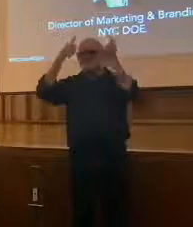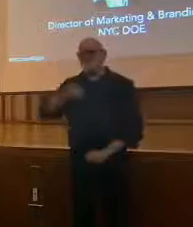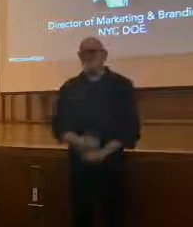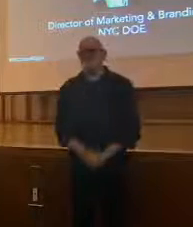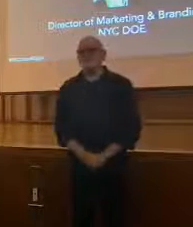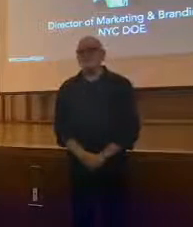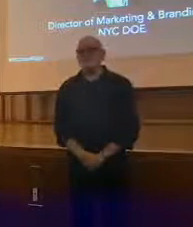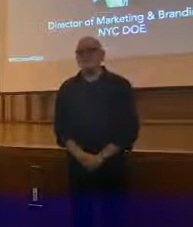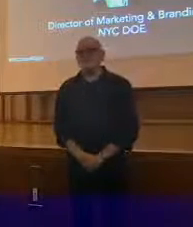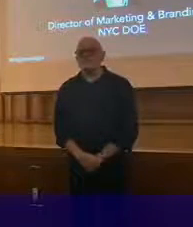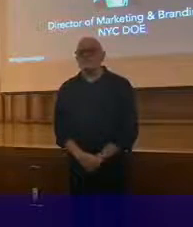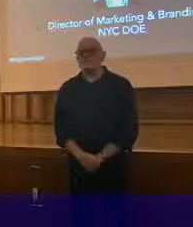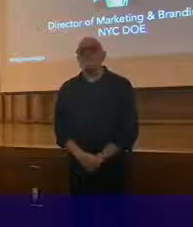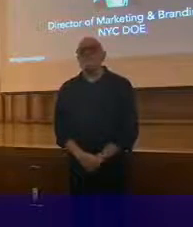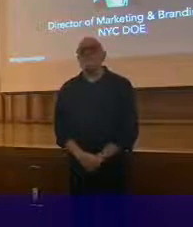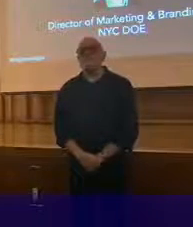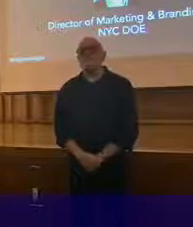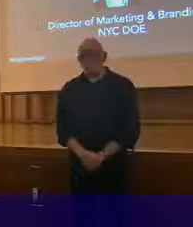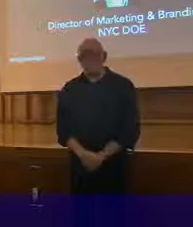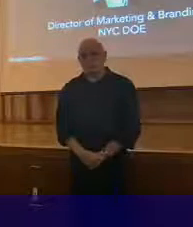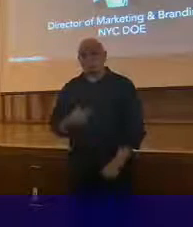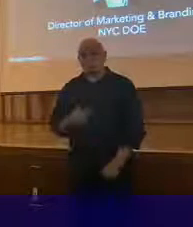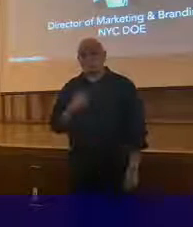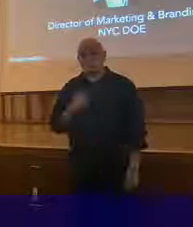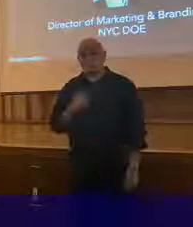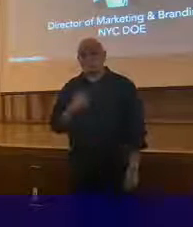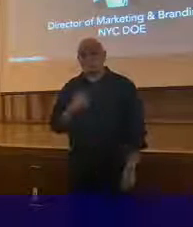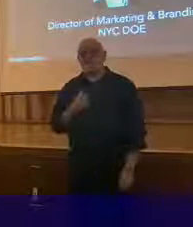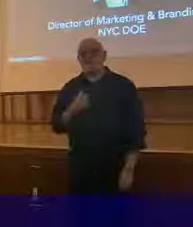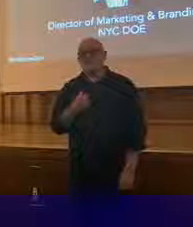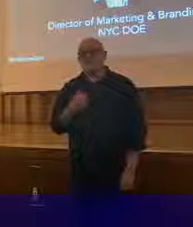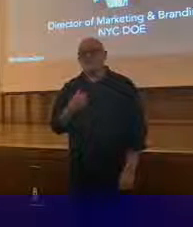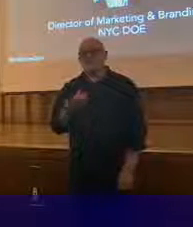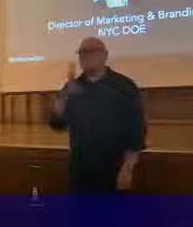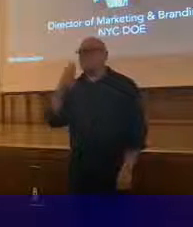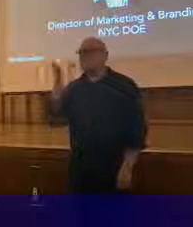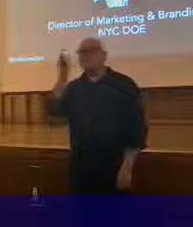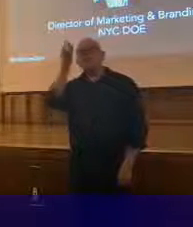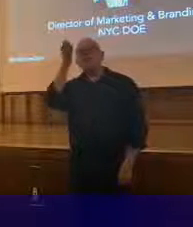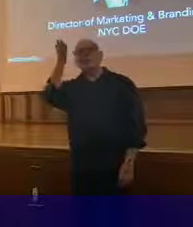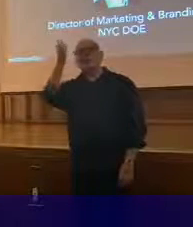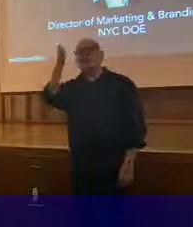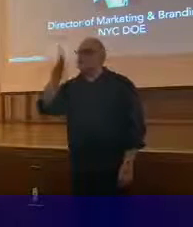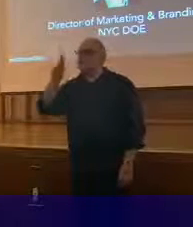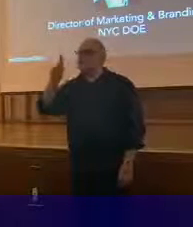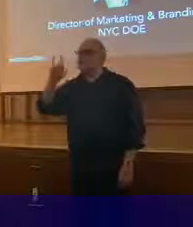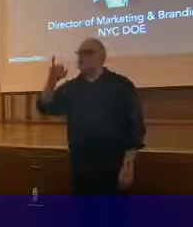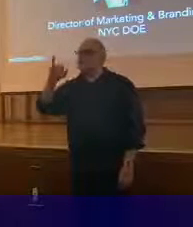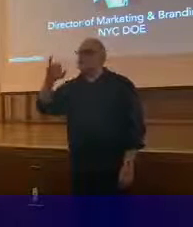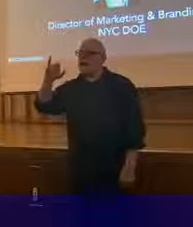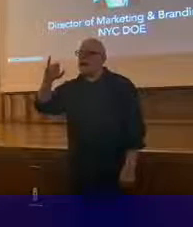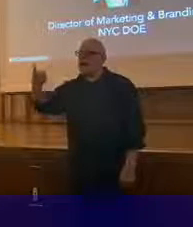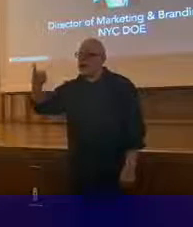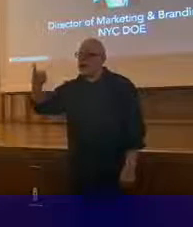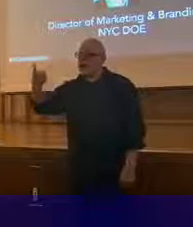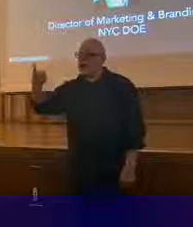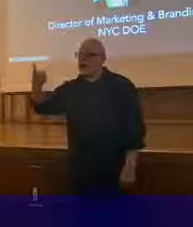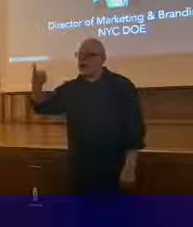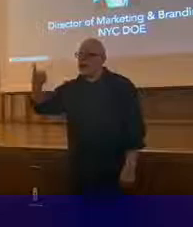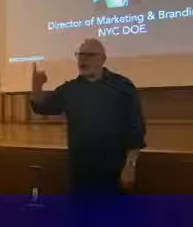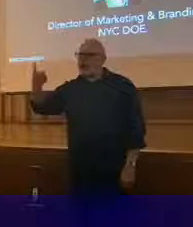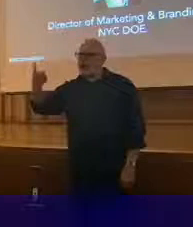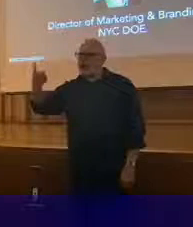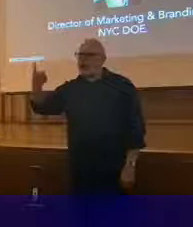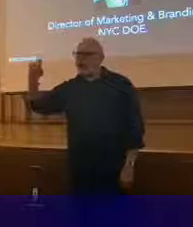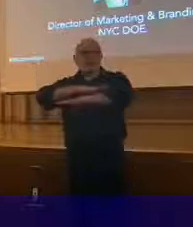And that can include everything from the website, which is such a focus today, as well as print and collateral, social media, paid advertising, and